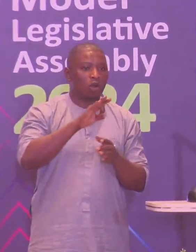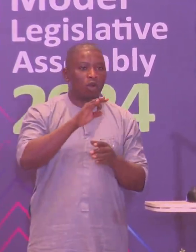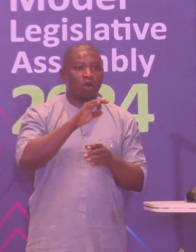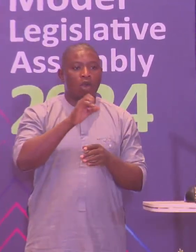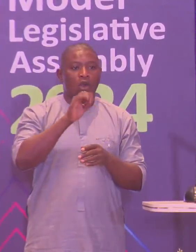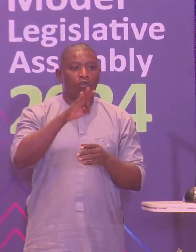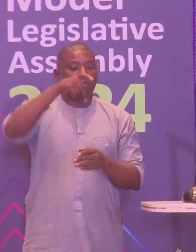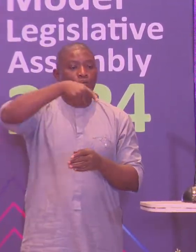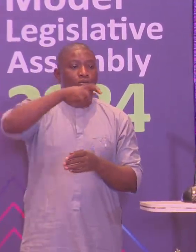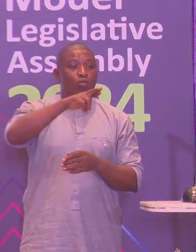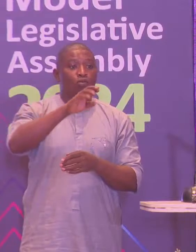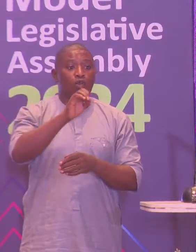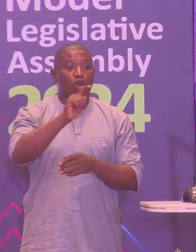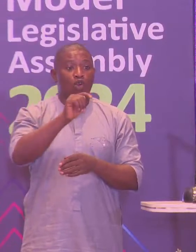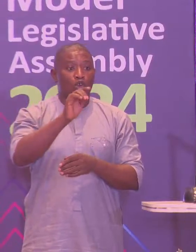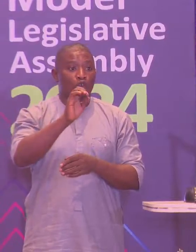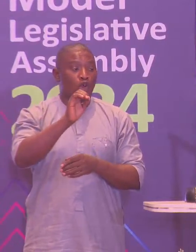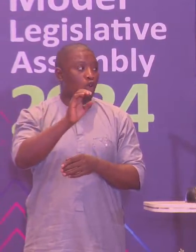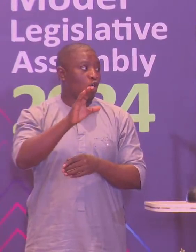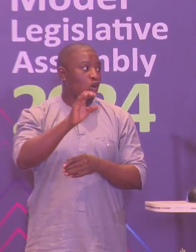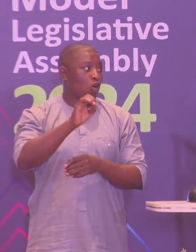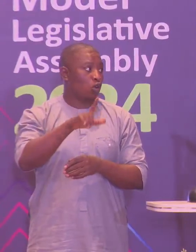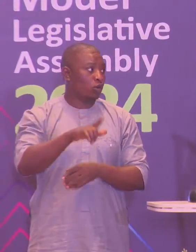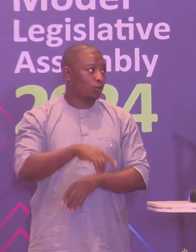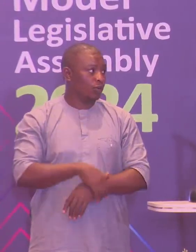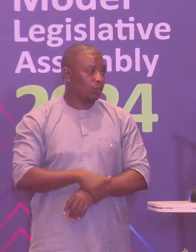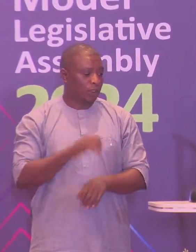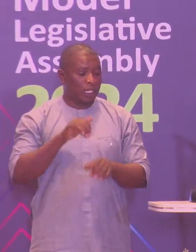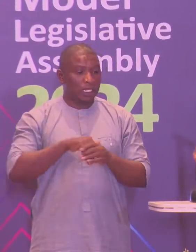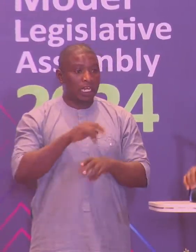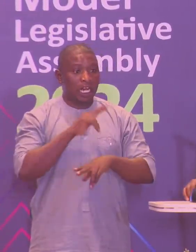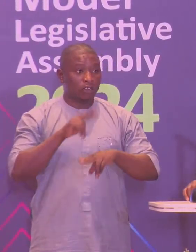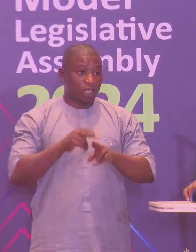the title. The